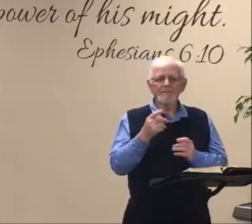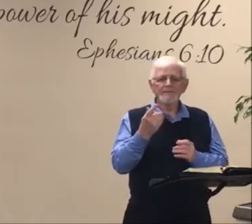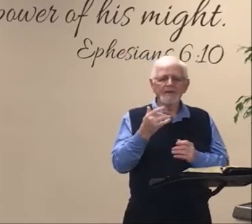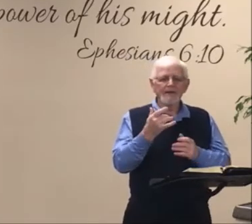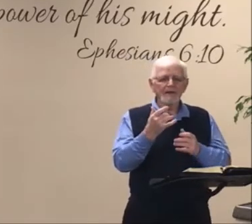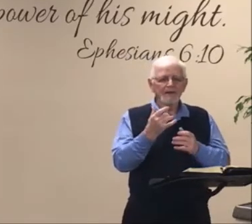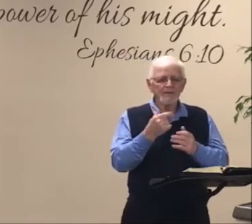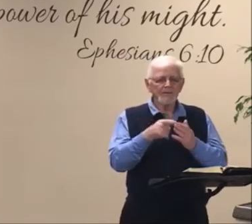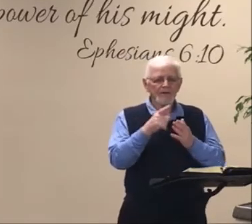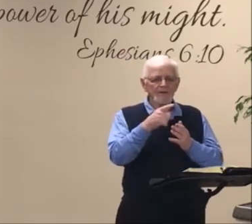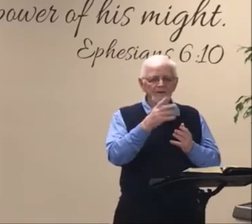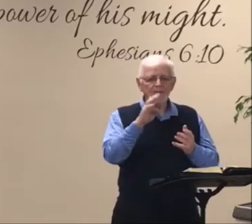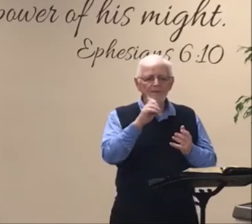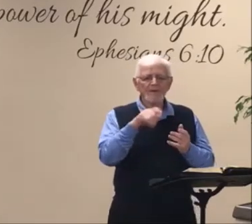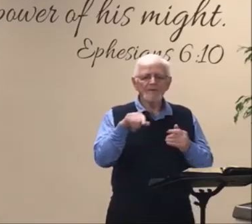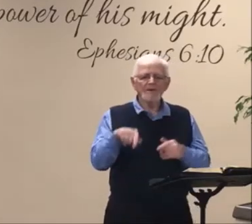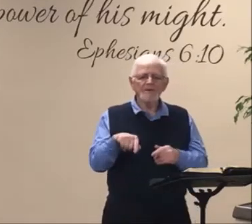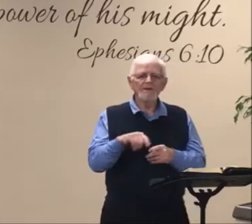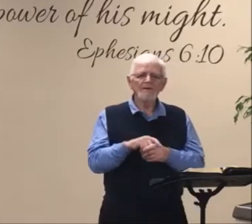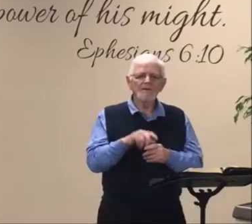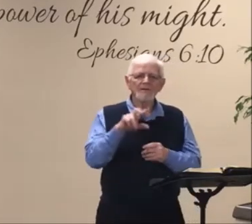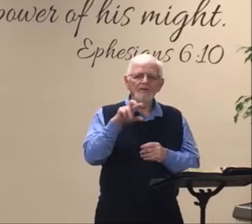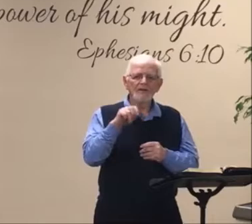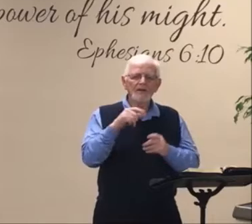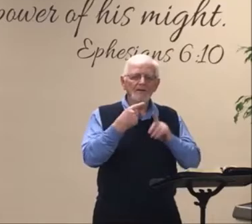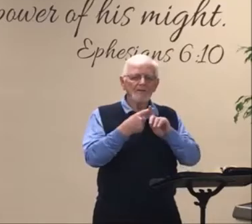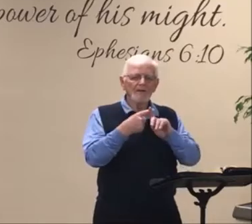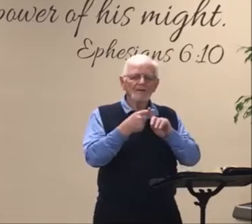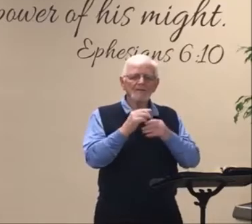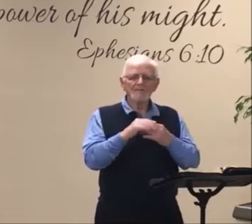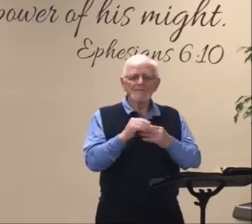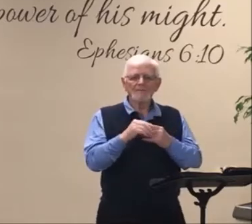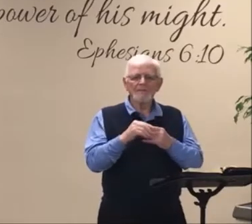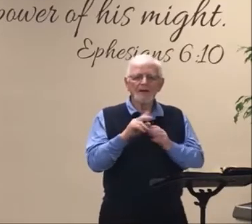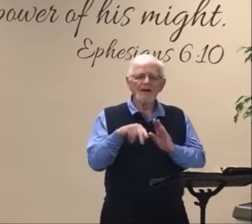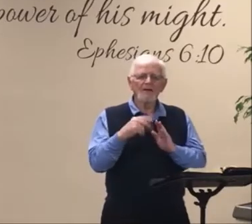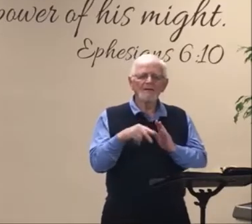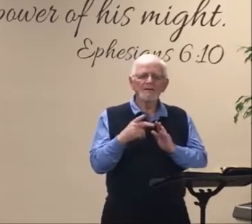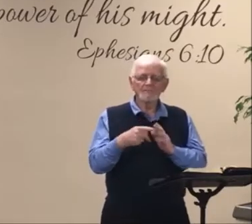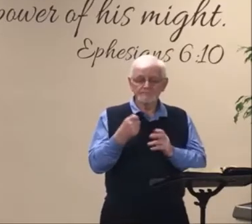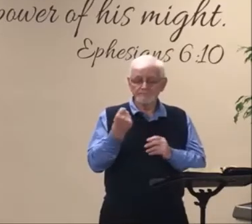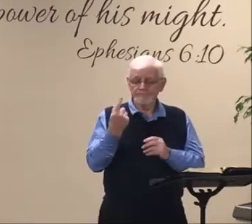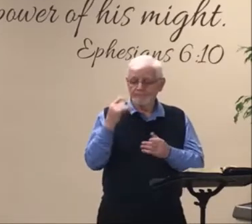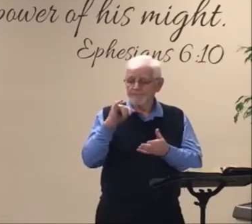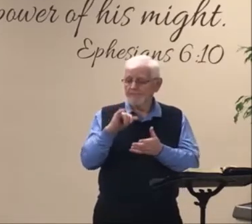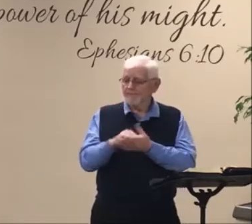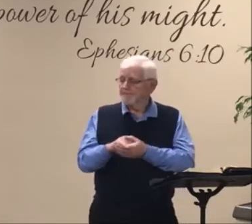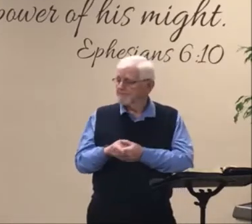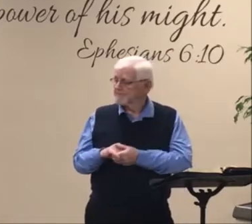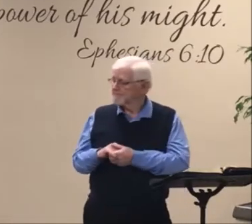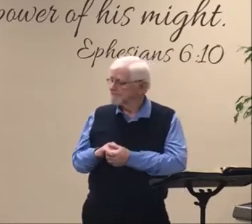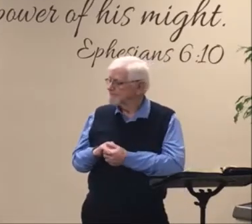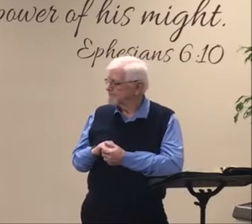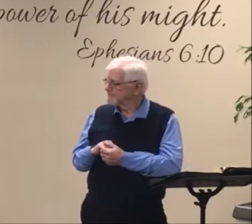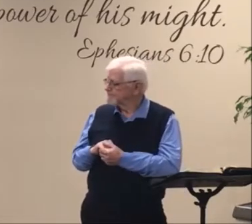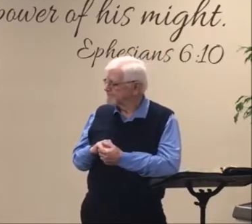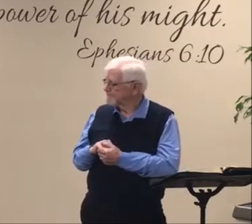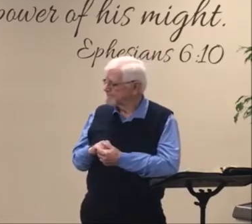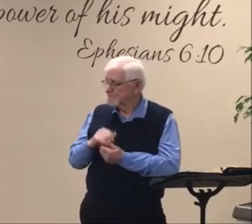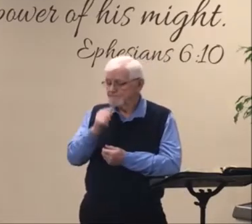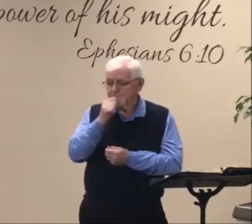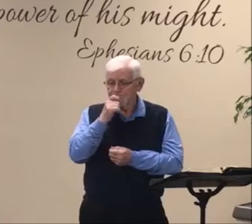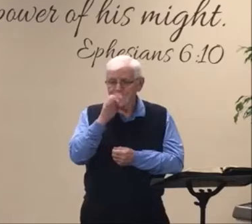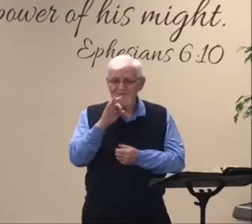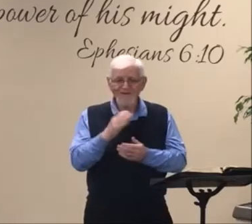they were paying for you to be there $30+ an hour. Do you understand that? Anybody understand that? Some of you understand that. This is the secrets of the